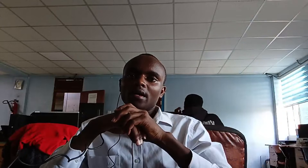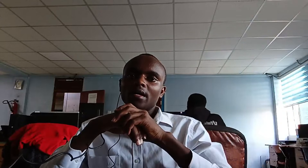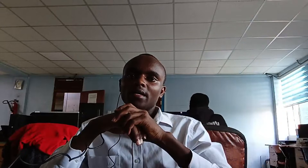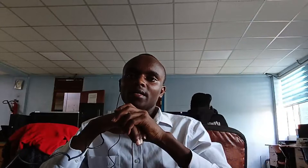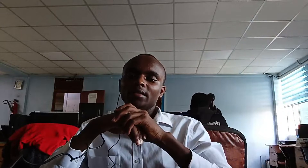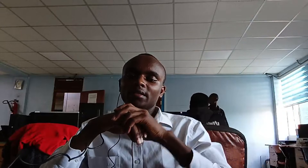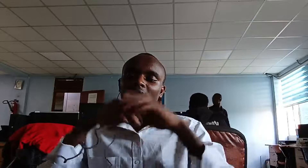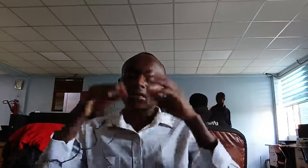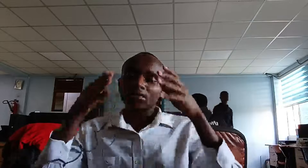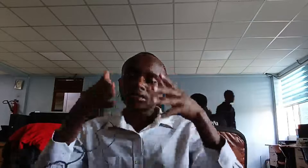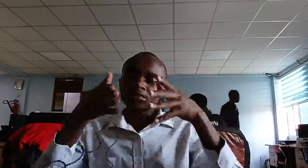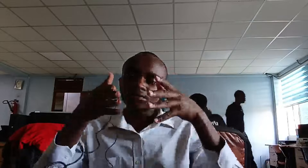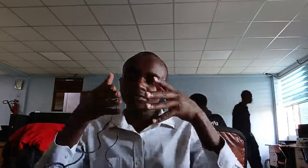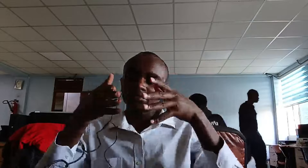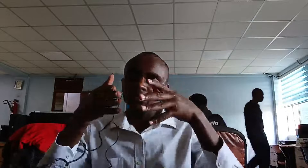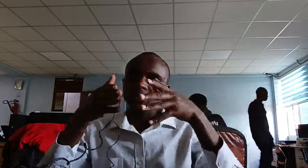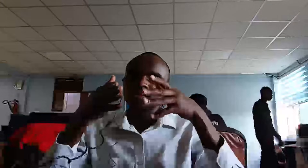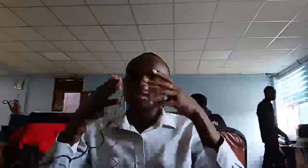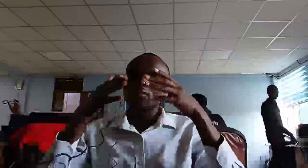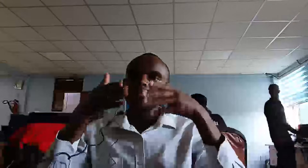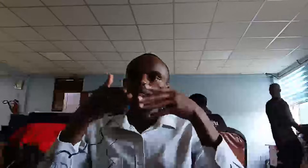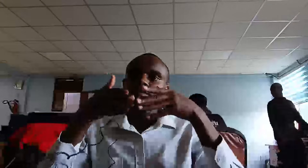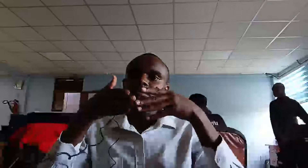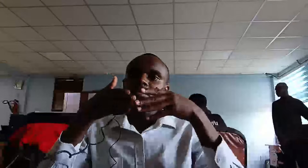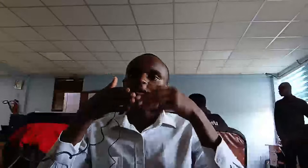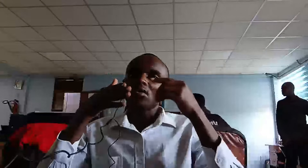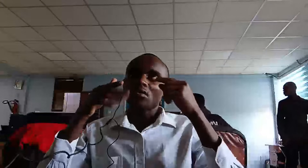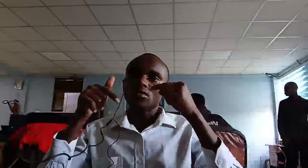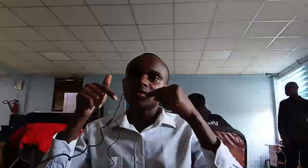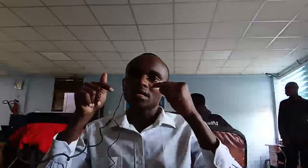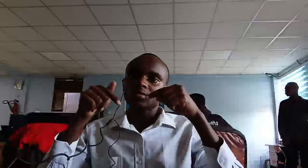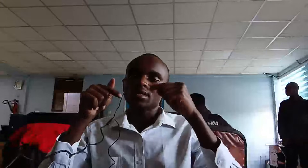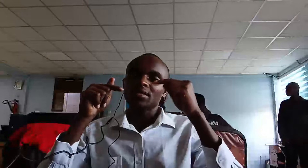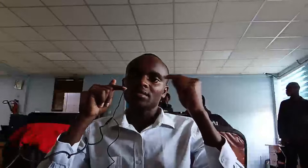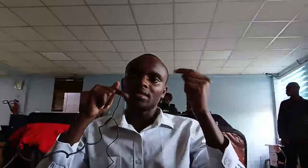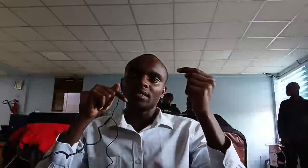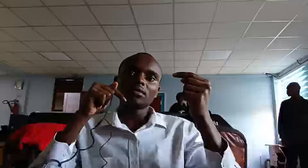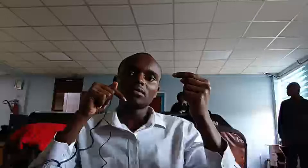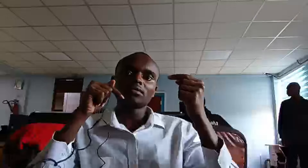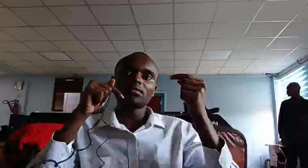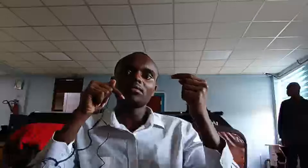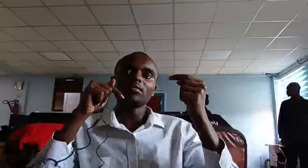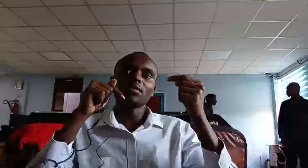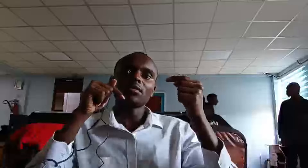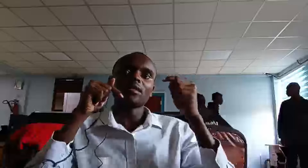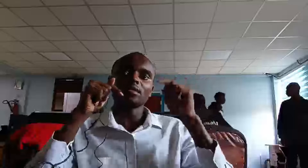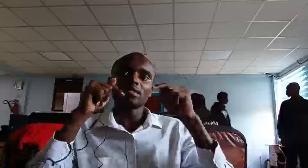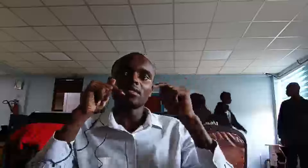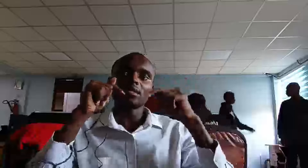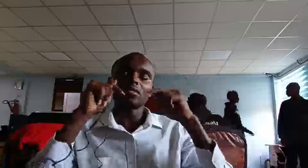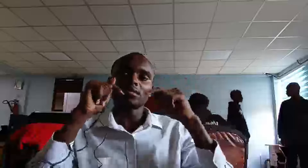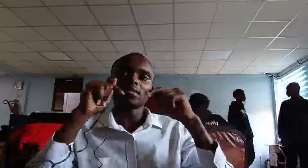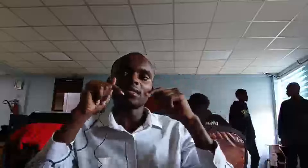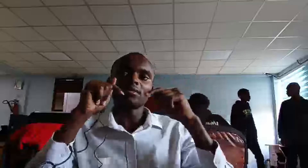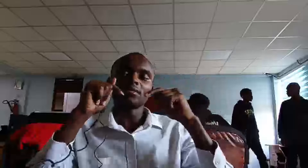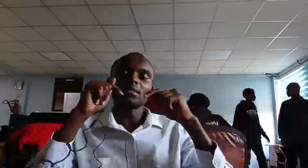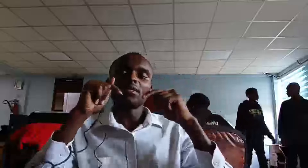Haya, a widow is a woman whose husband is dead. That's exactly how you sign.